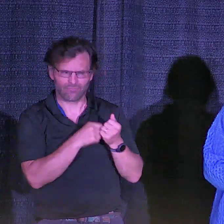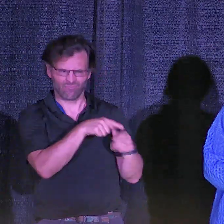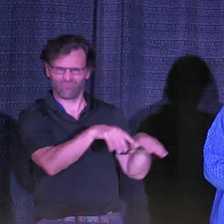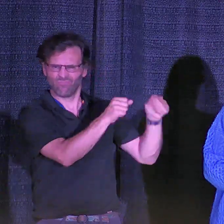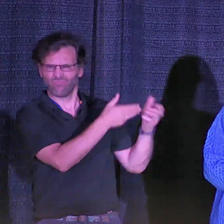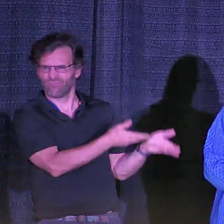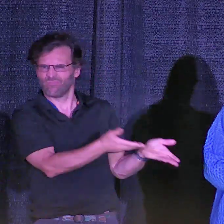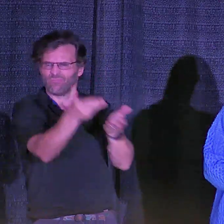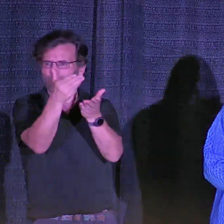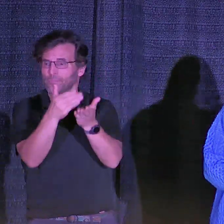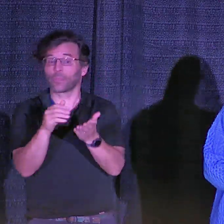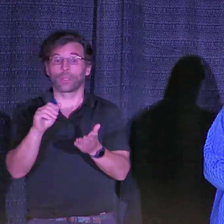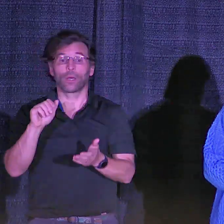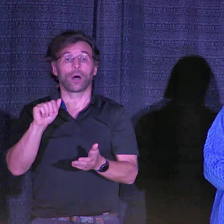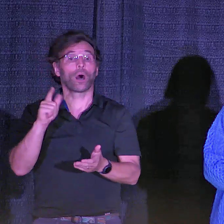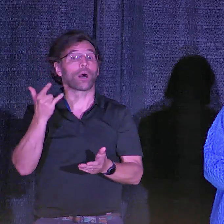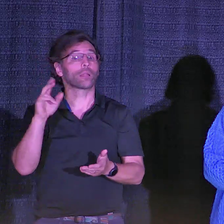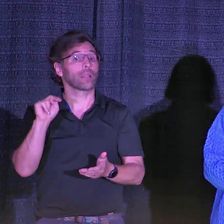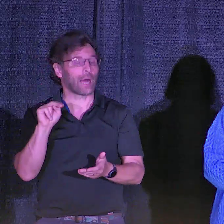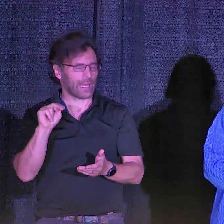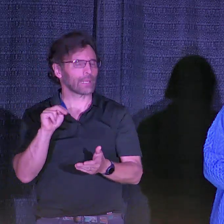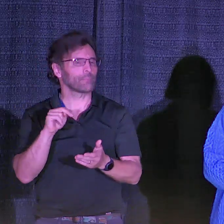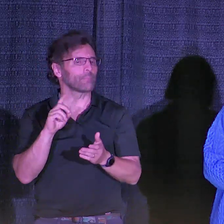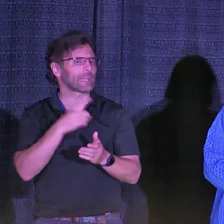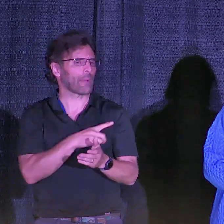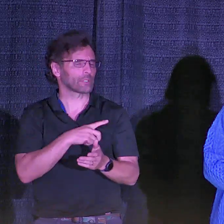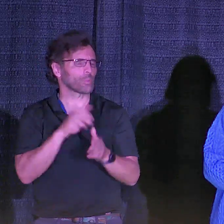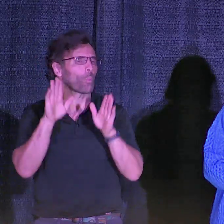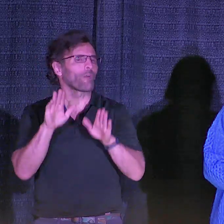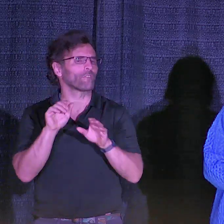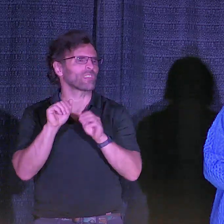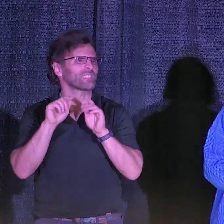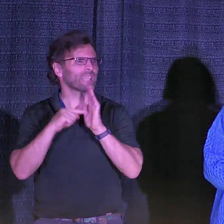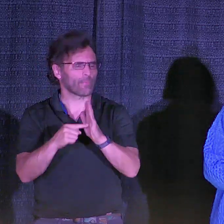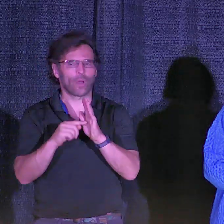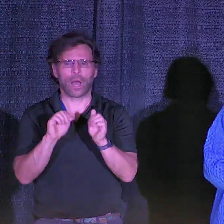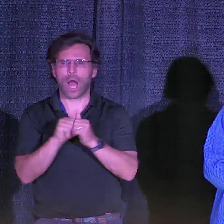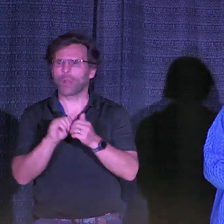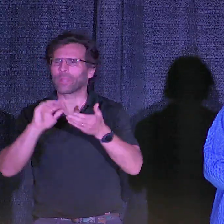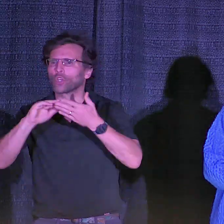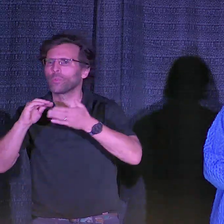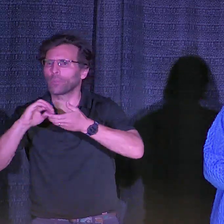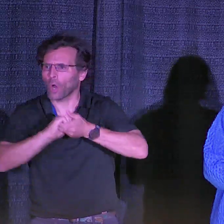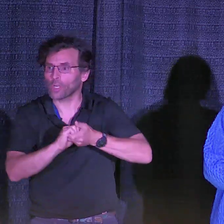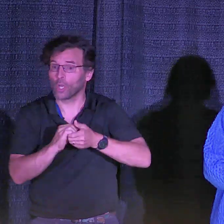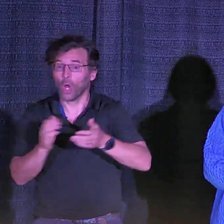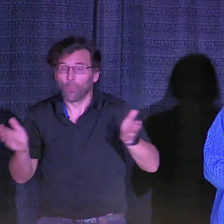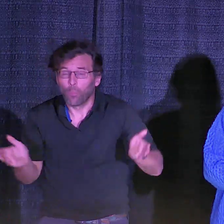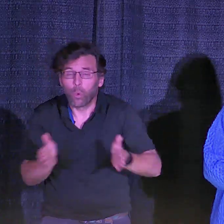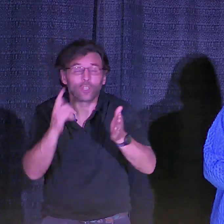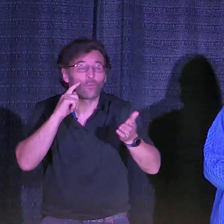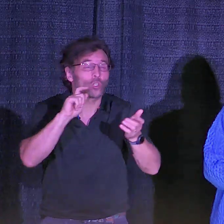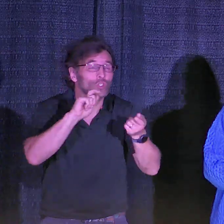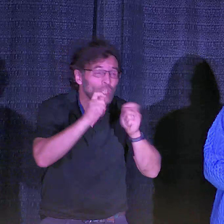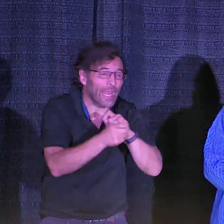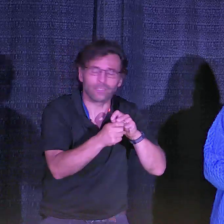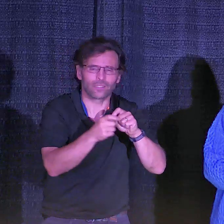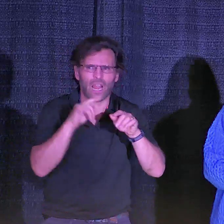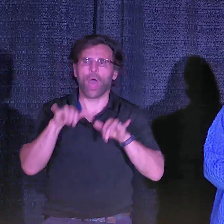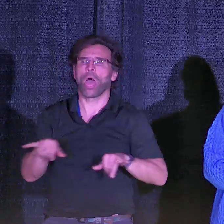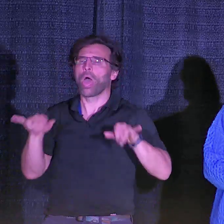Align Minneapolis is a tremendous example of how to be a community partner while pushing for change to redefine the status